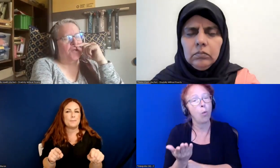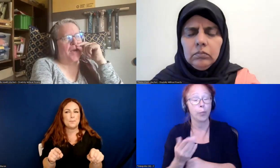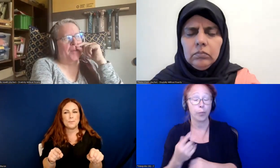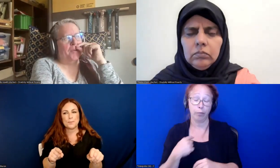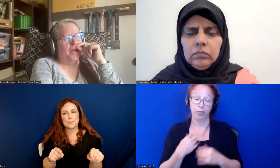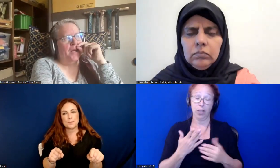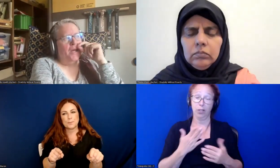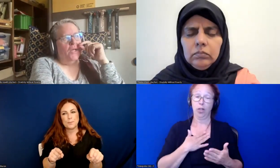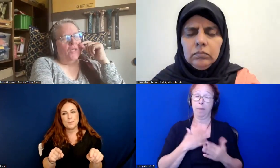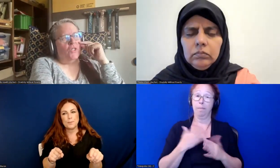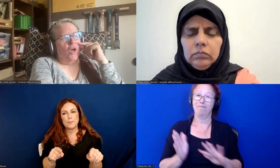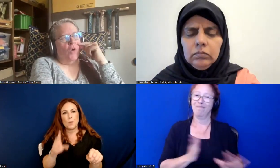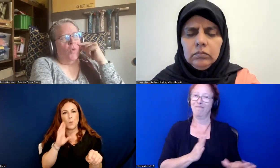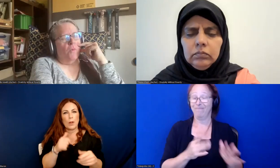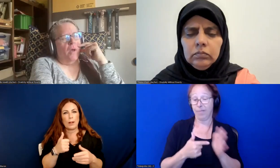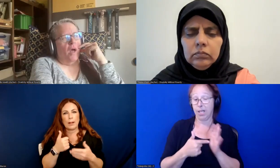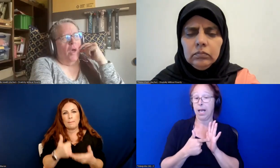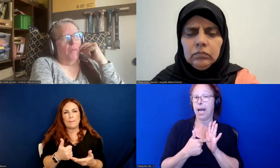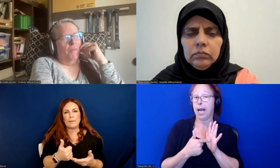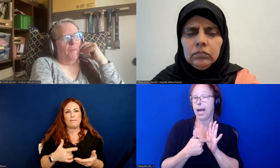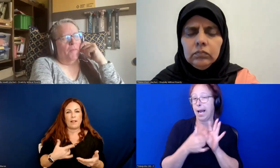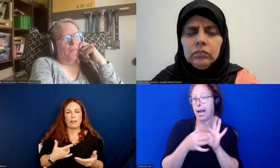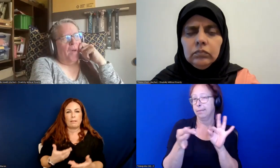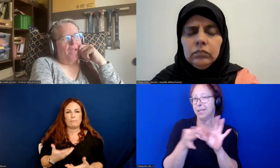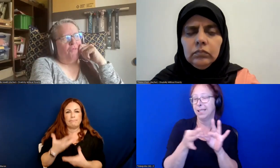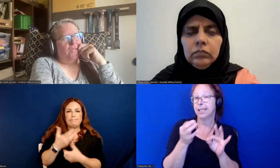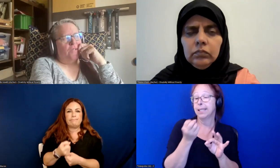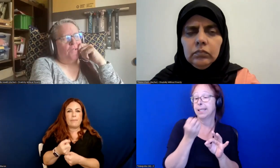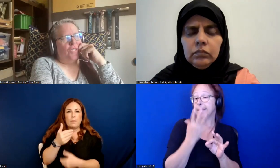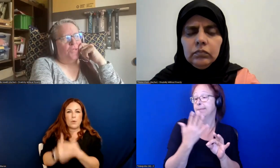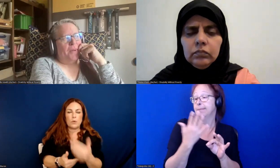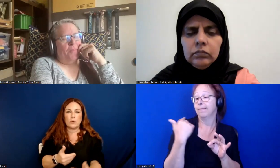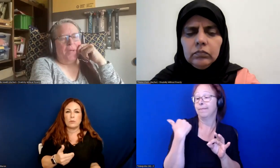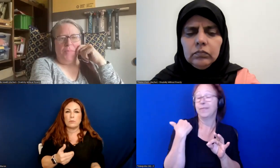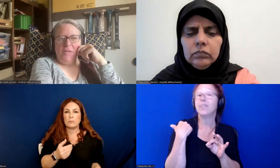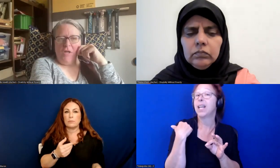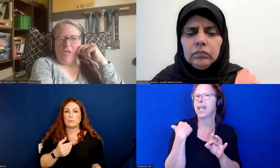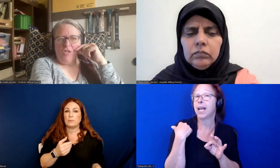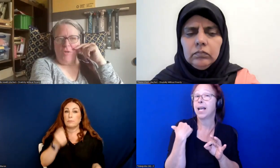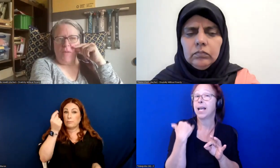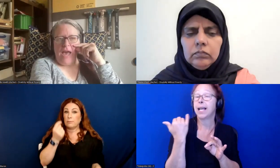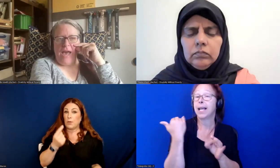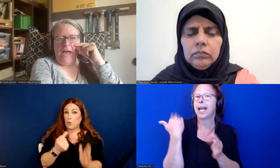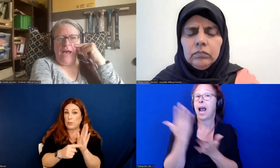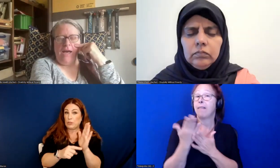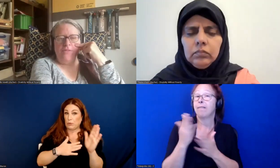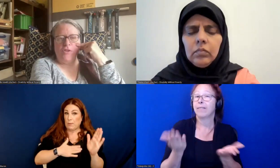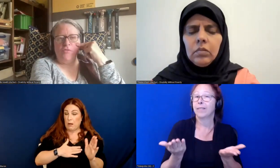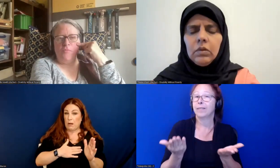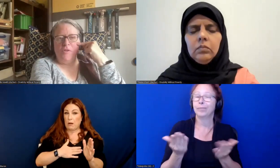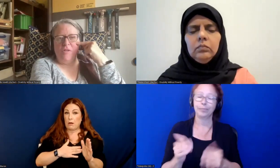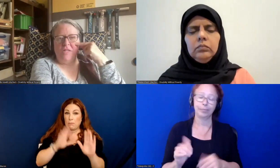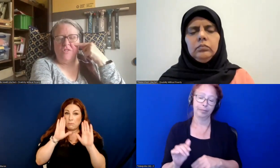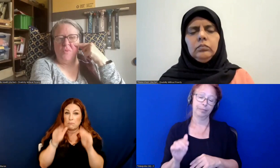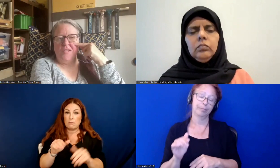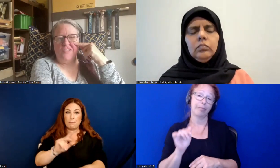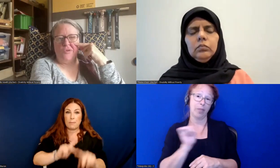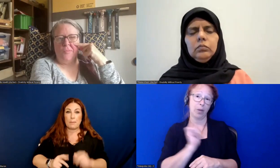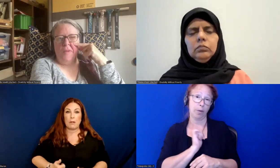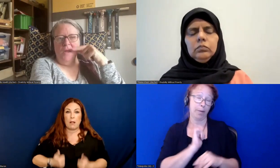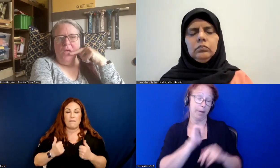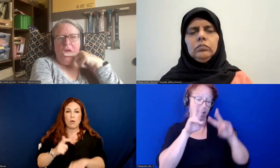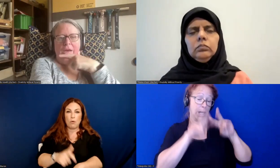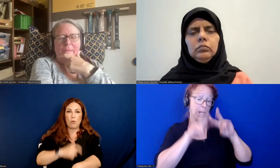faith to what's happening. So my research is about people in long-term care, and the government is